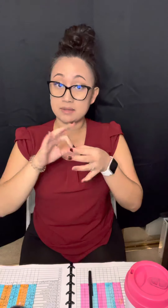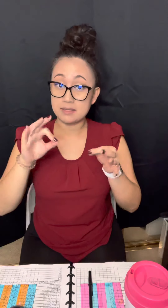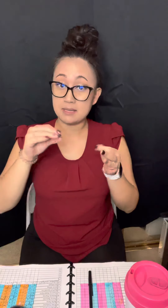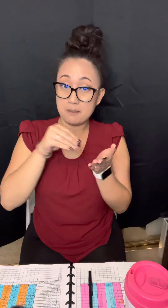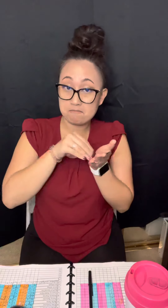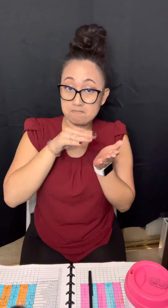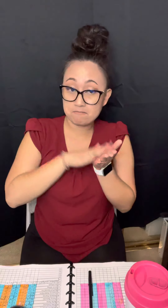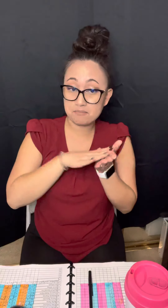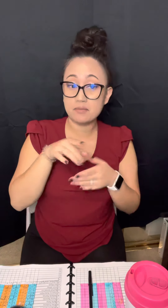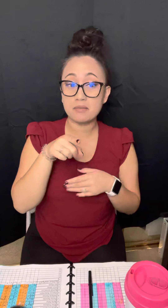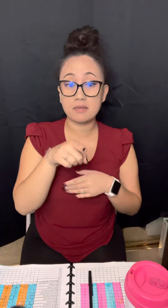Alan